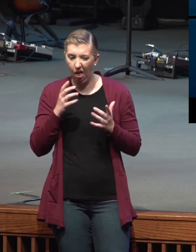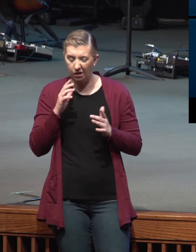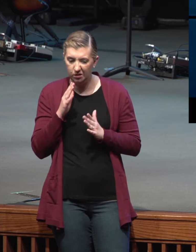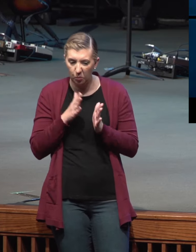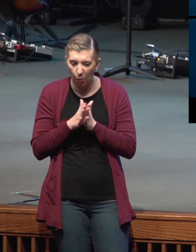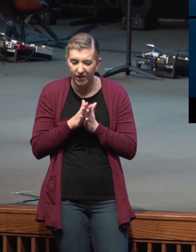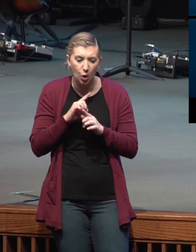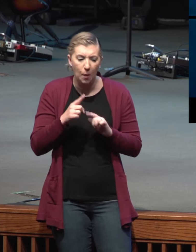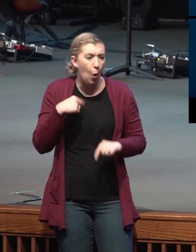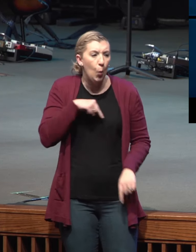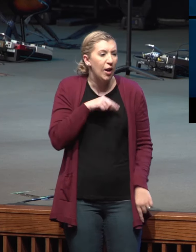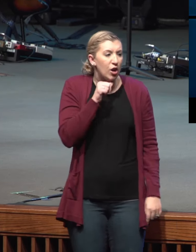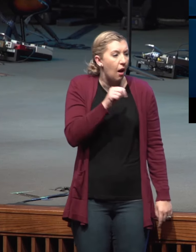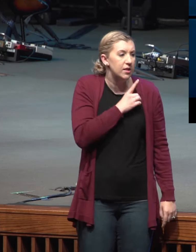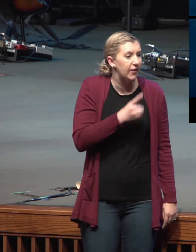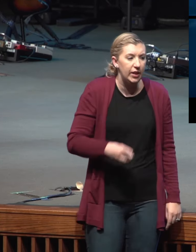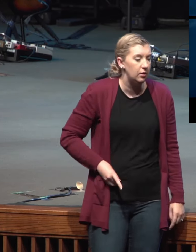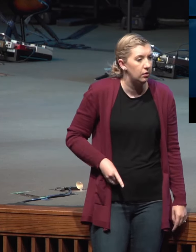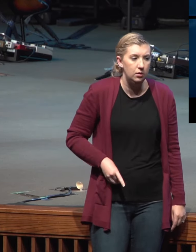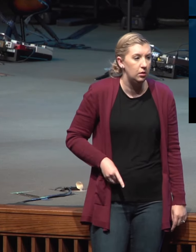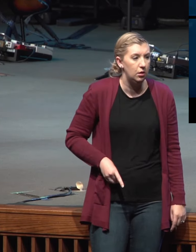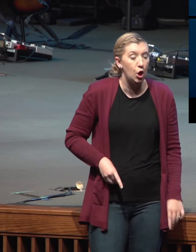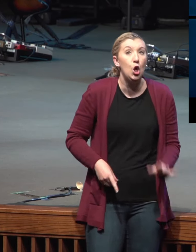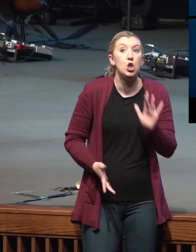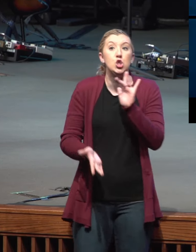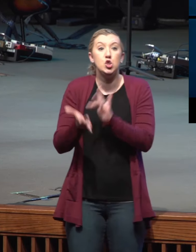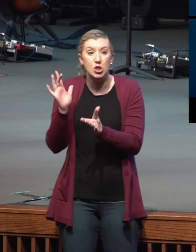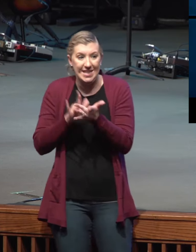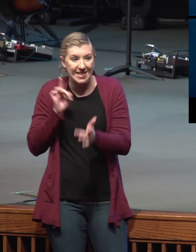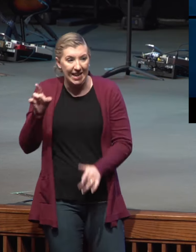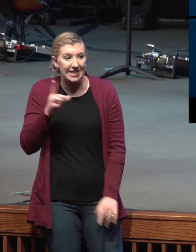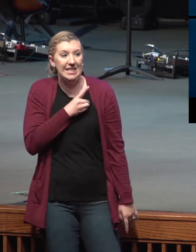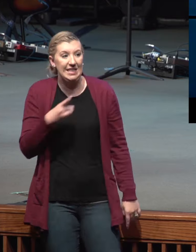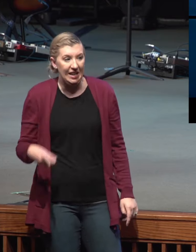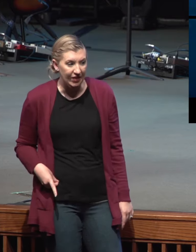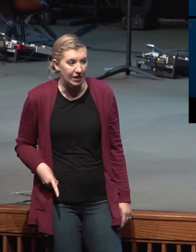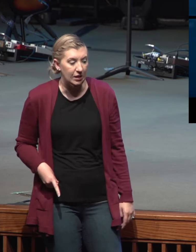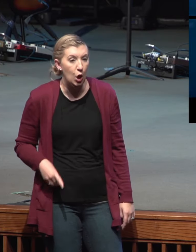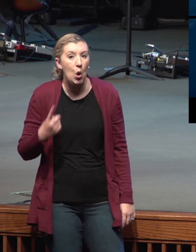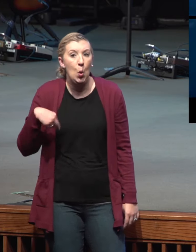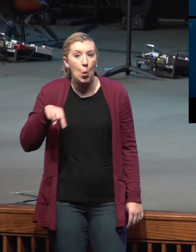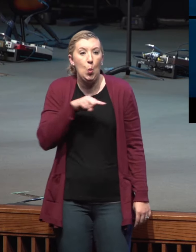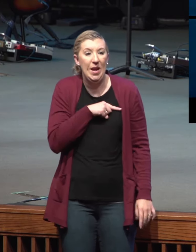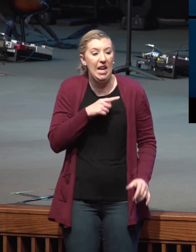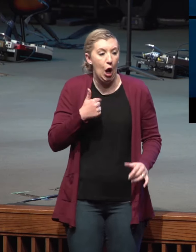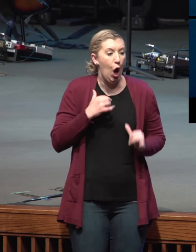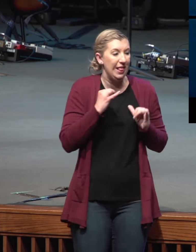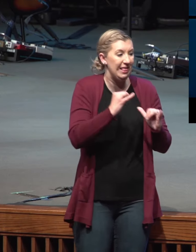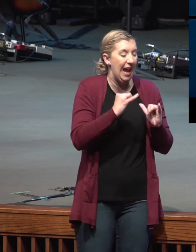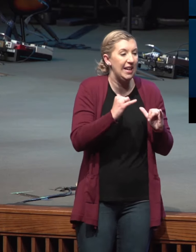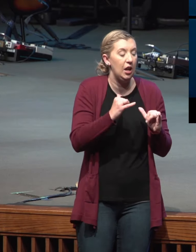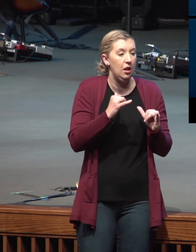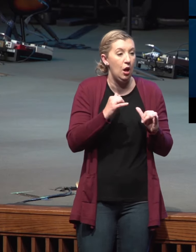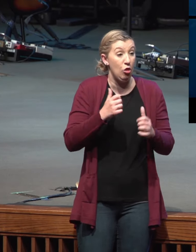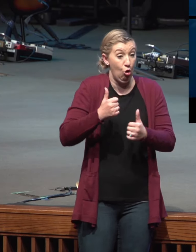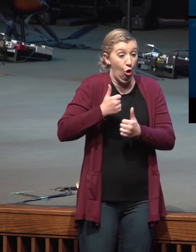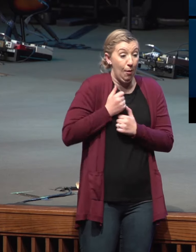not David in the story. Jesus is. We are more like the army of